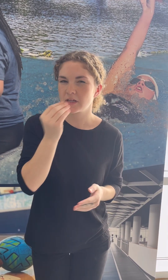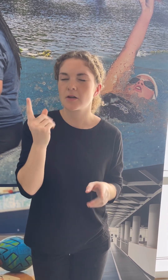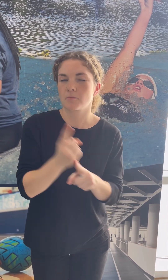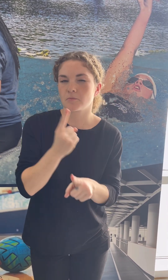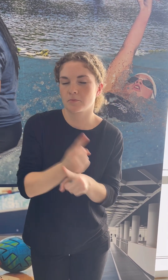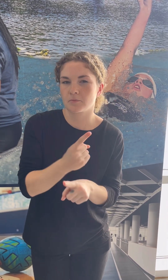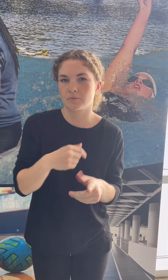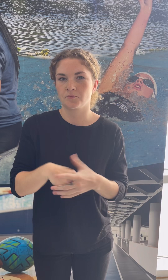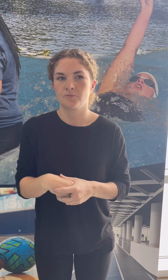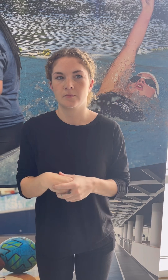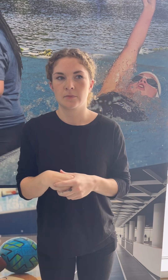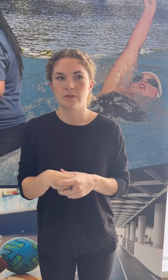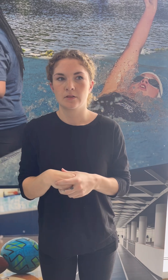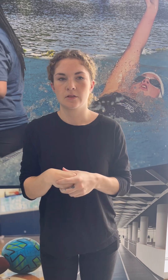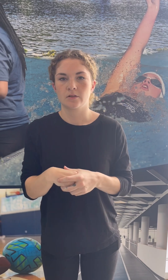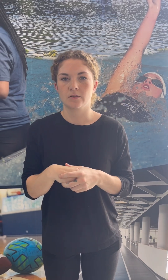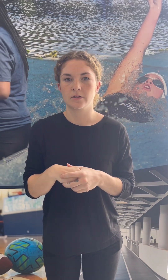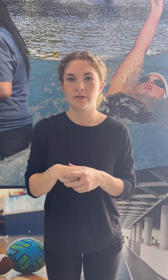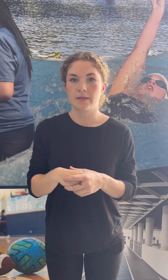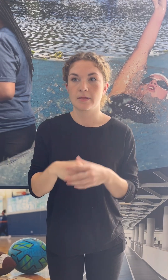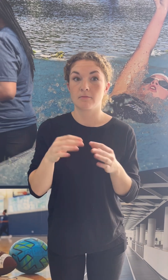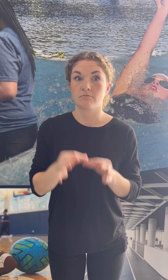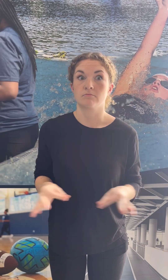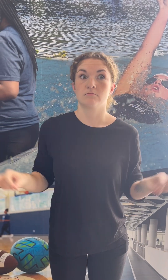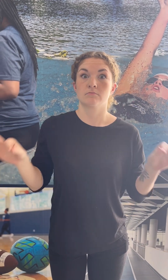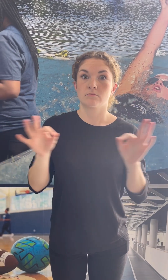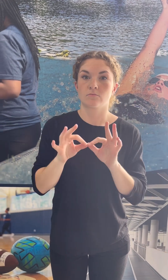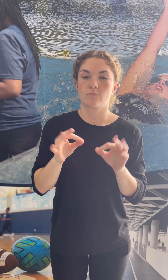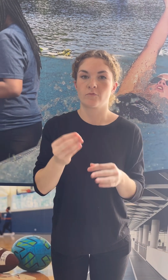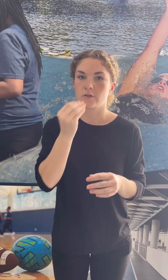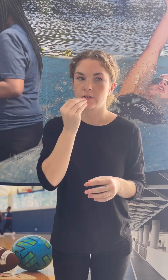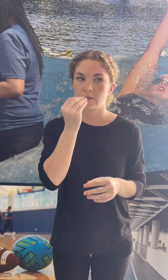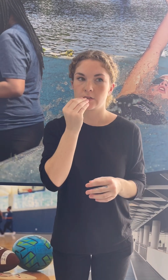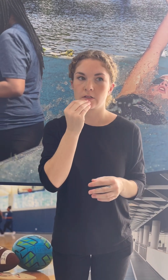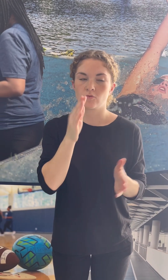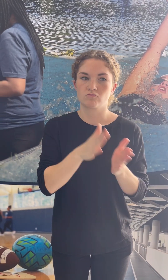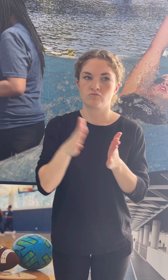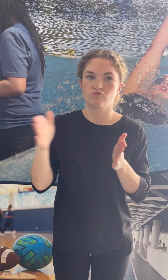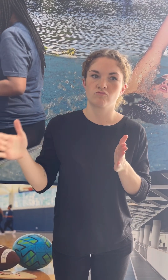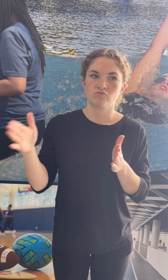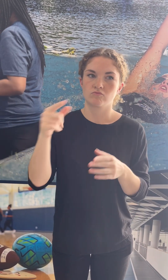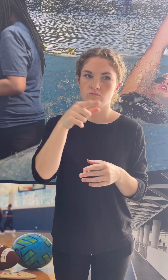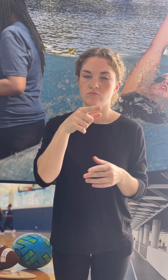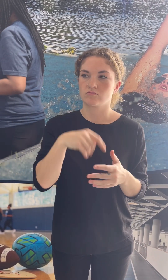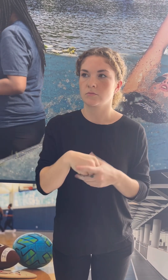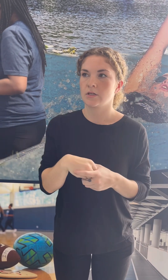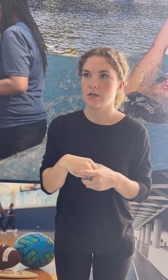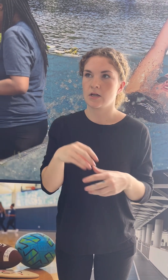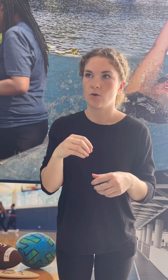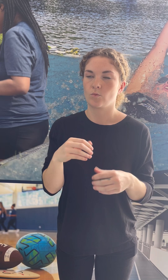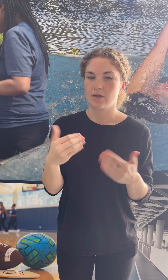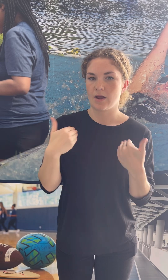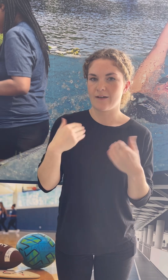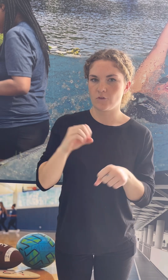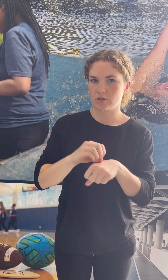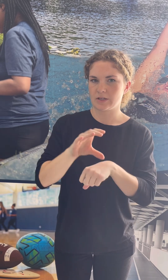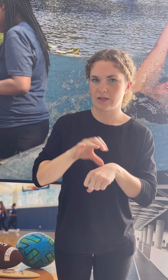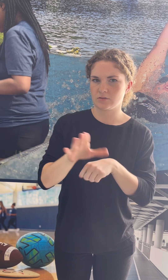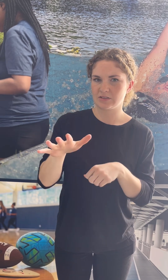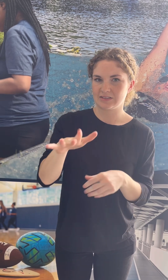primary eatery on campus, the Osprey Cafe, and then also in our counseling center. Back through these windows, we have our